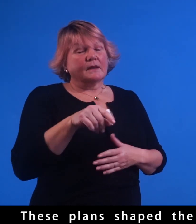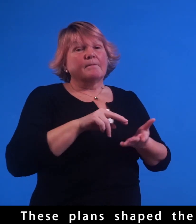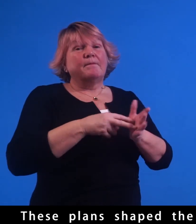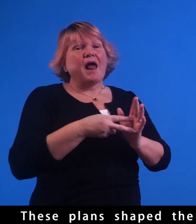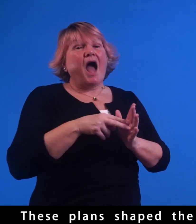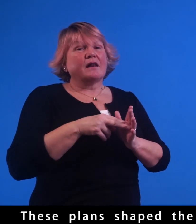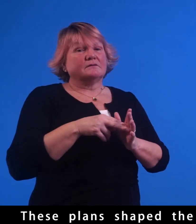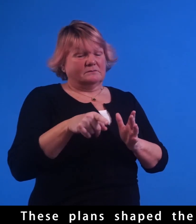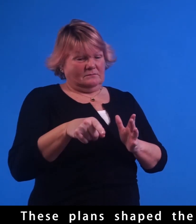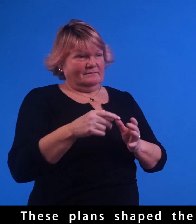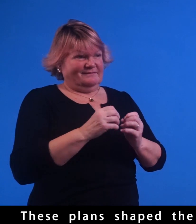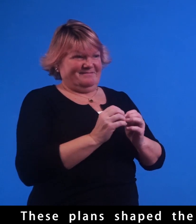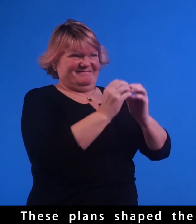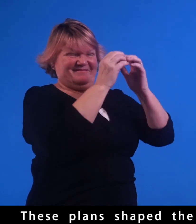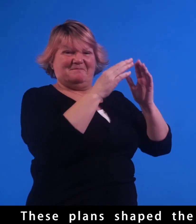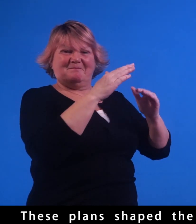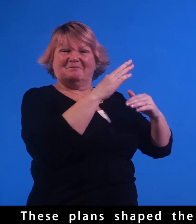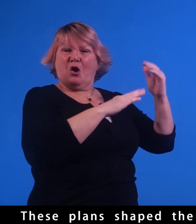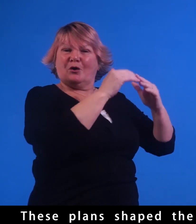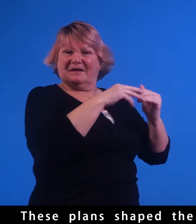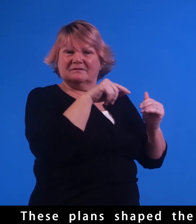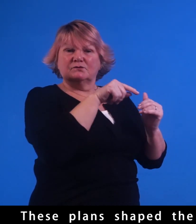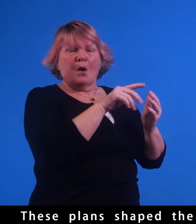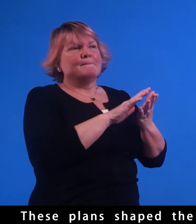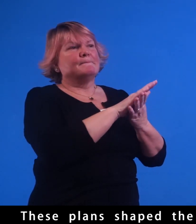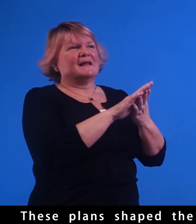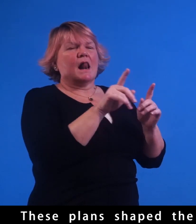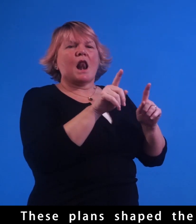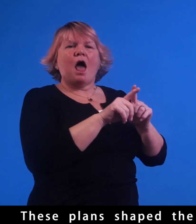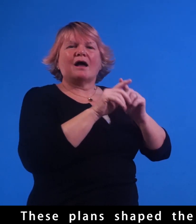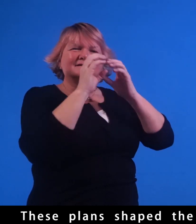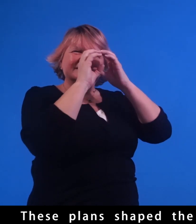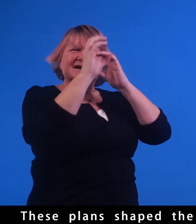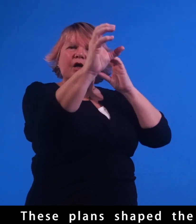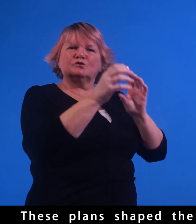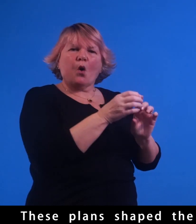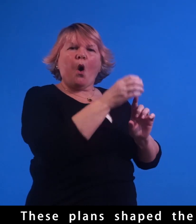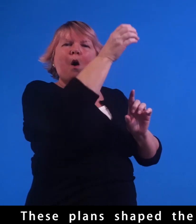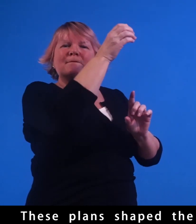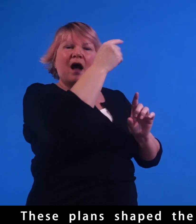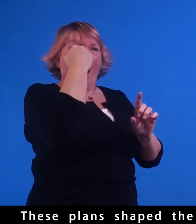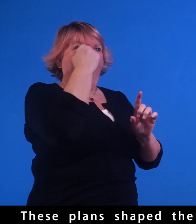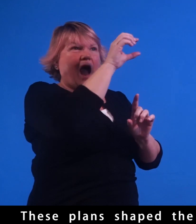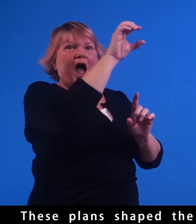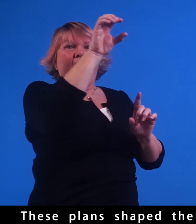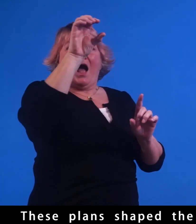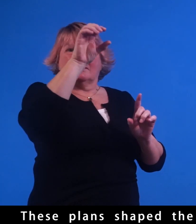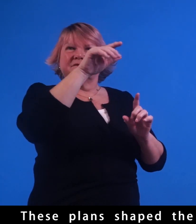These plans shaped the monument so that it resembled a telescope, with the eyepiece facing towards the